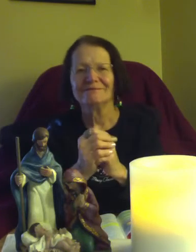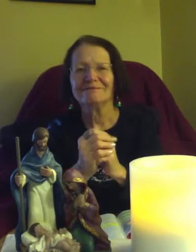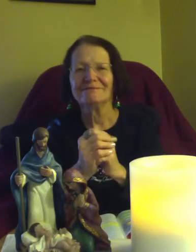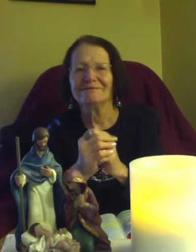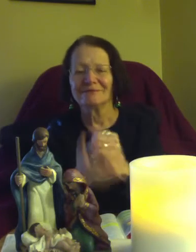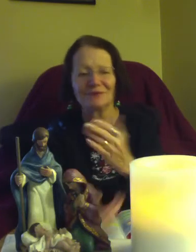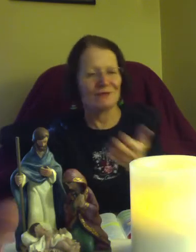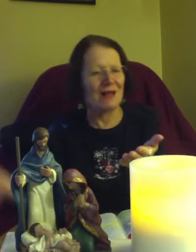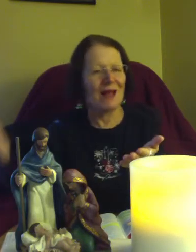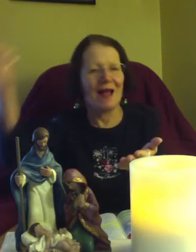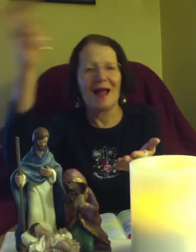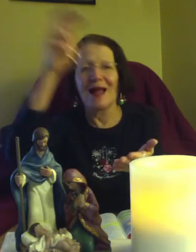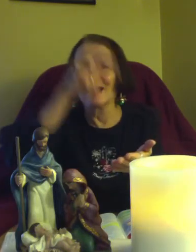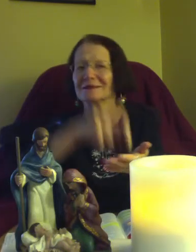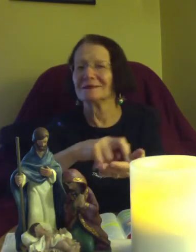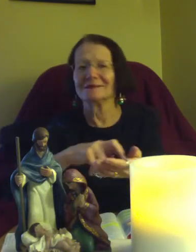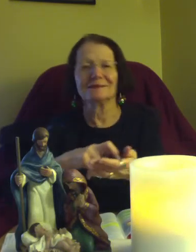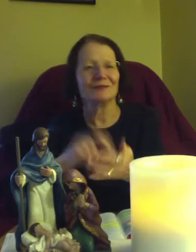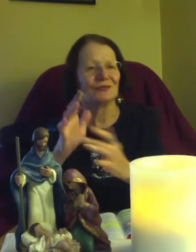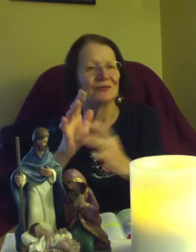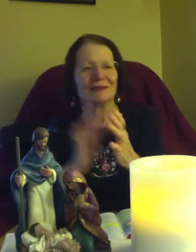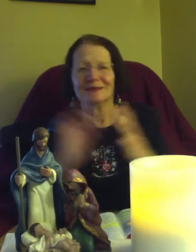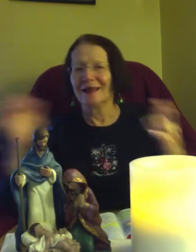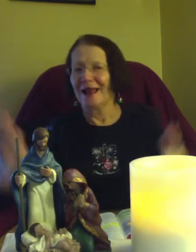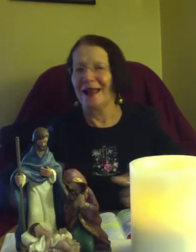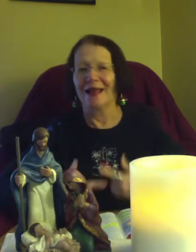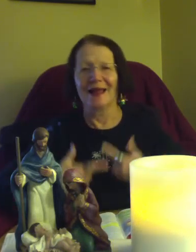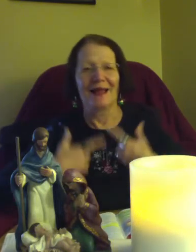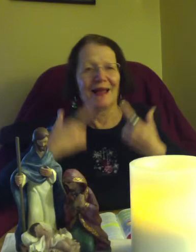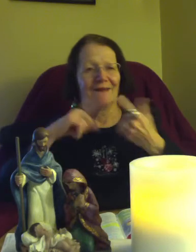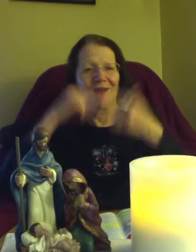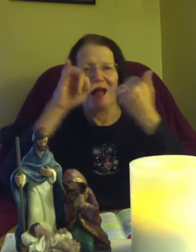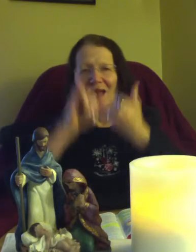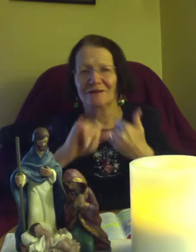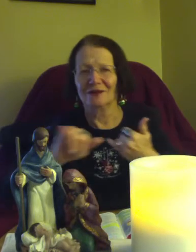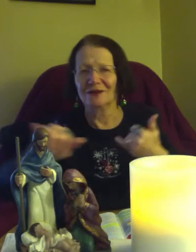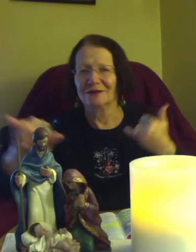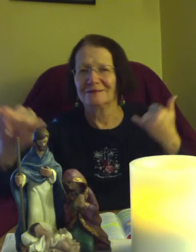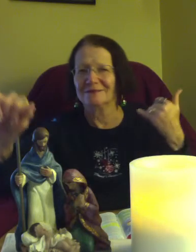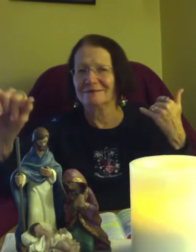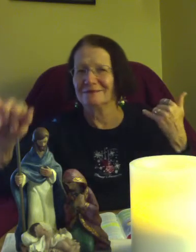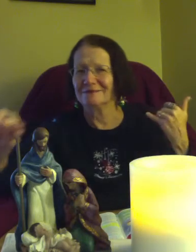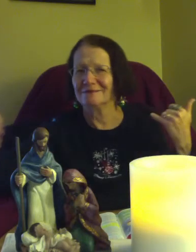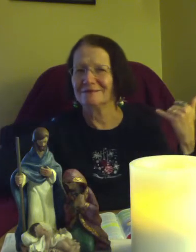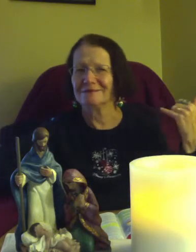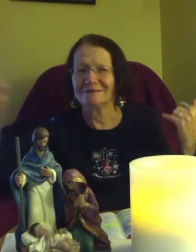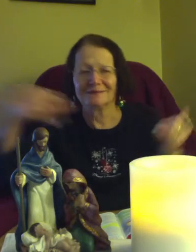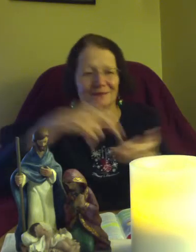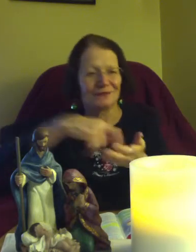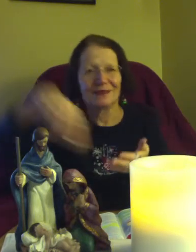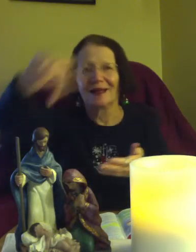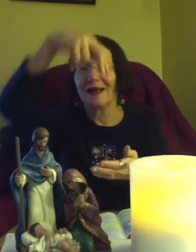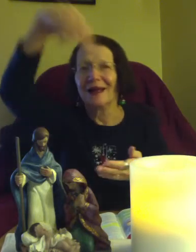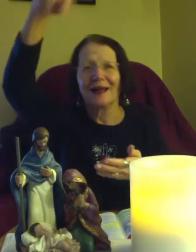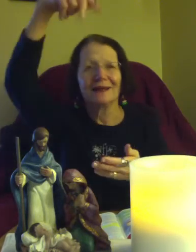whaah aah aah aah aah aah